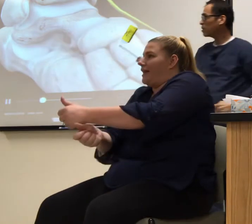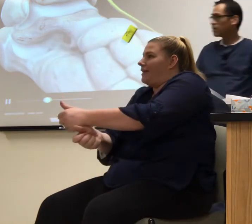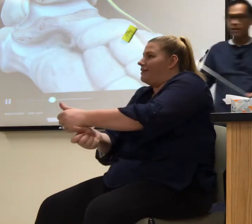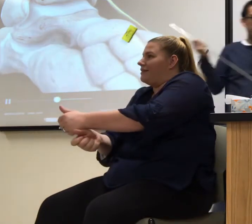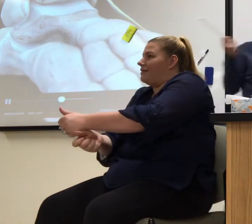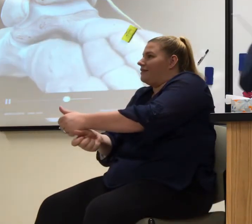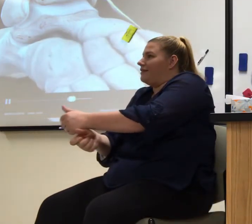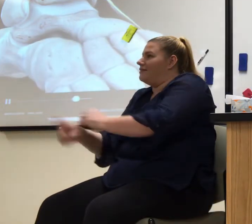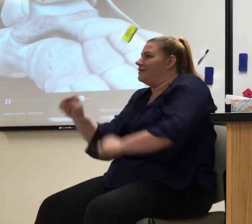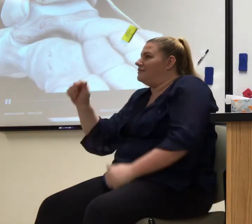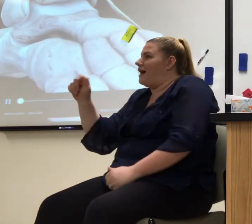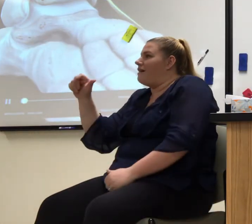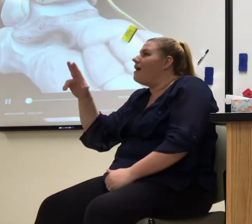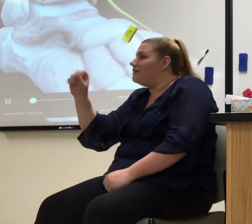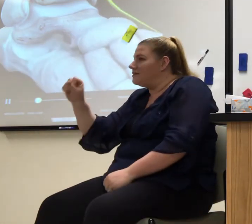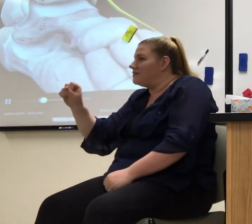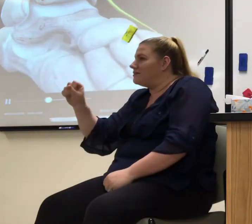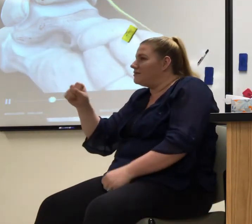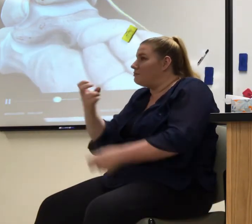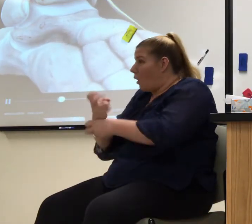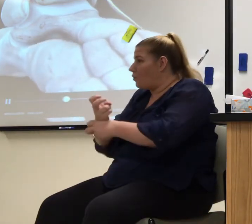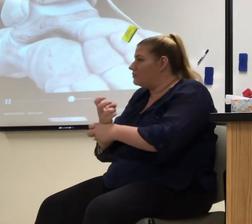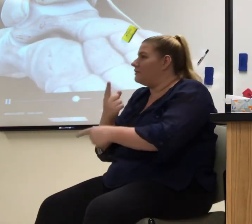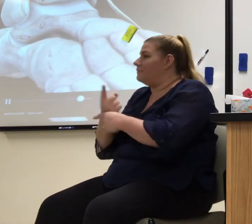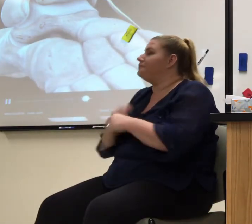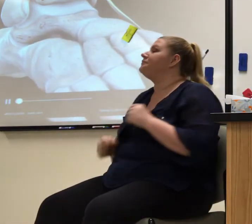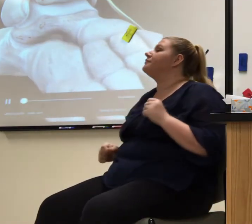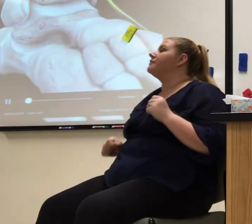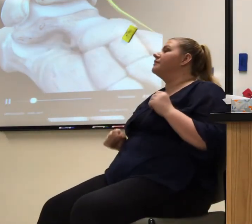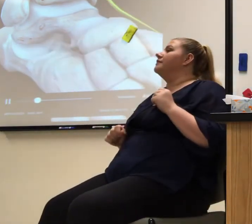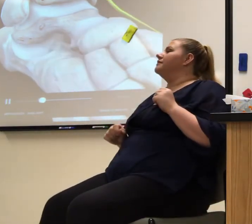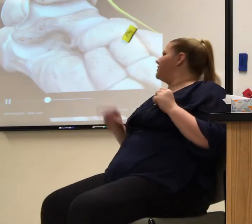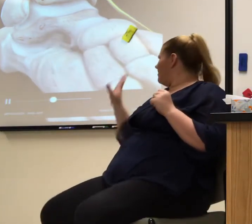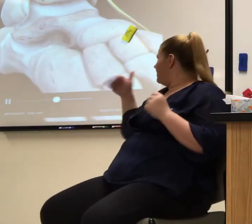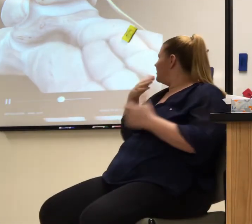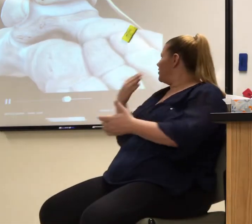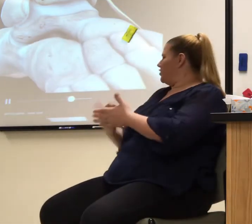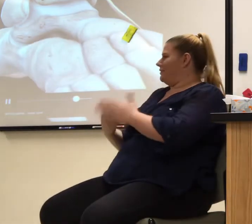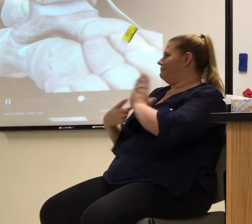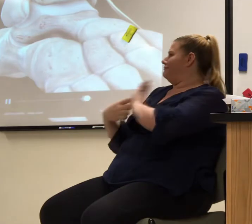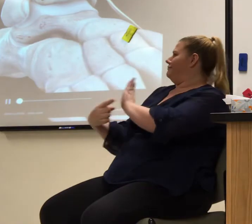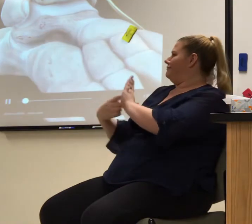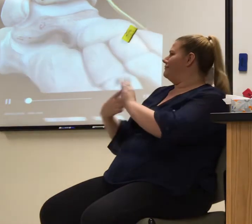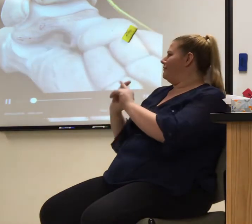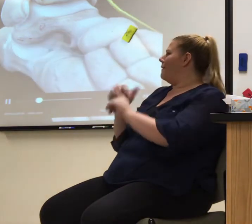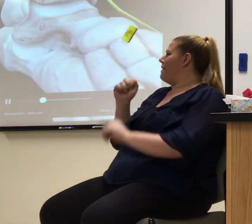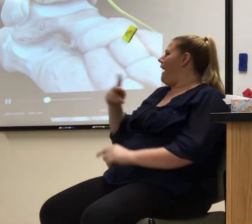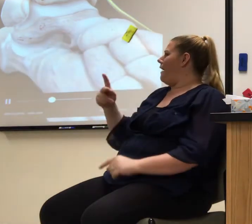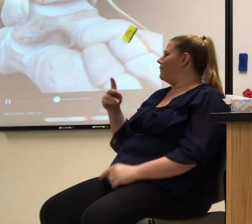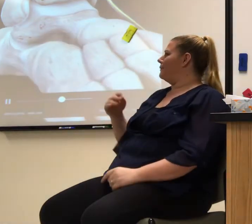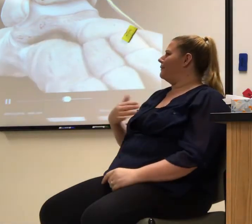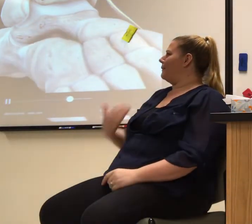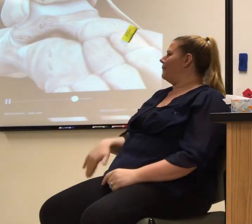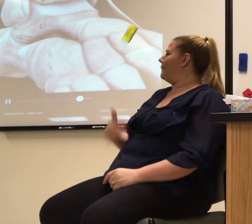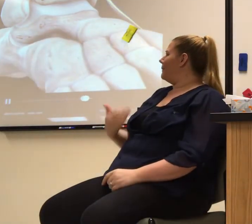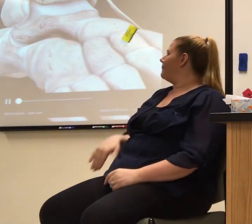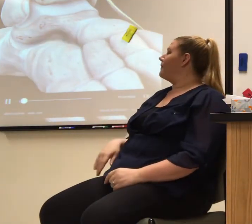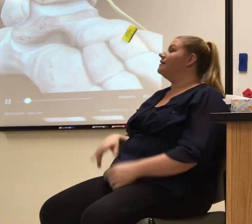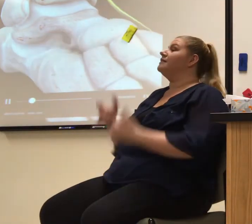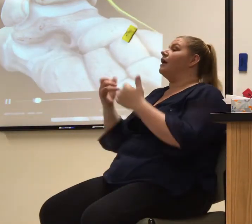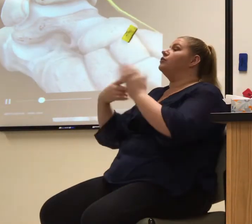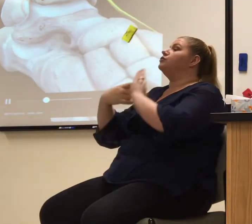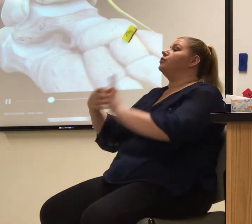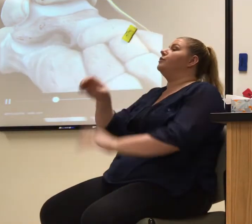So it's a pretty good. The app did well there. So let me show you the eversion of the foot.